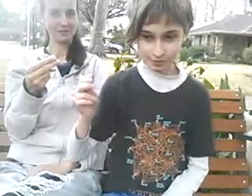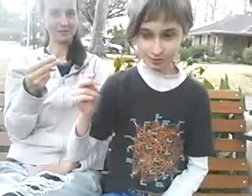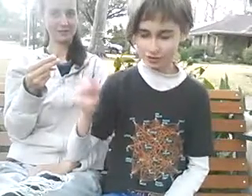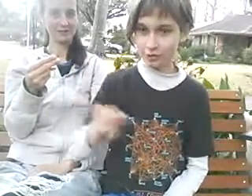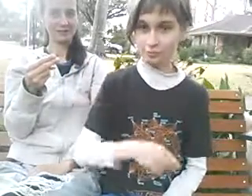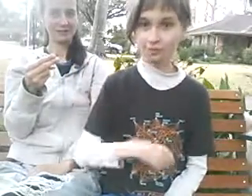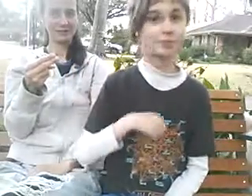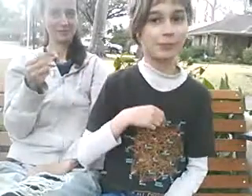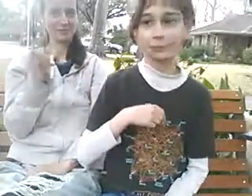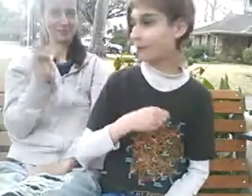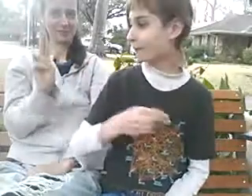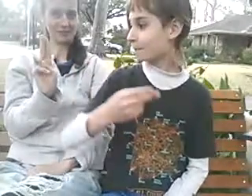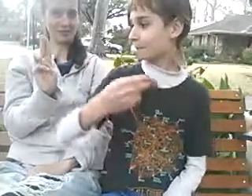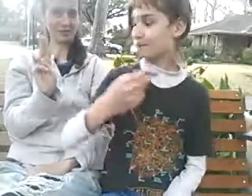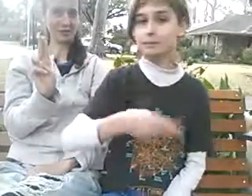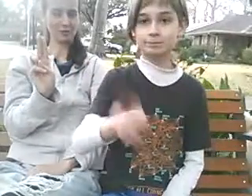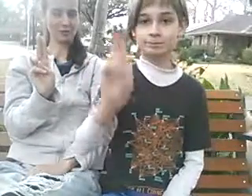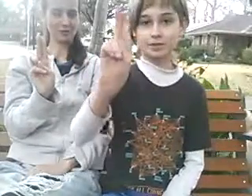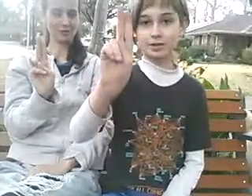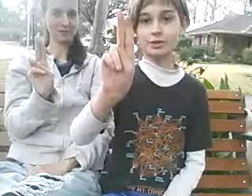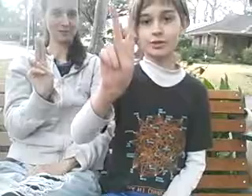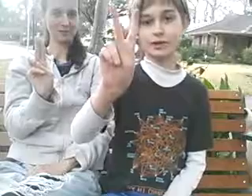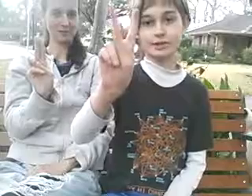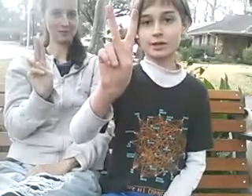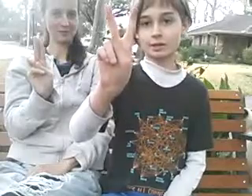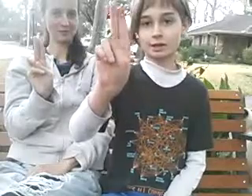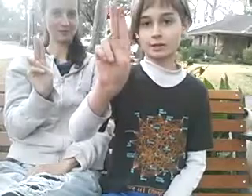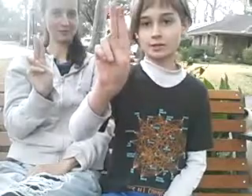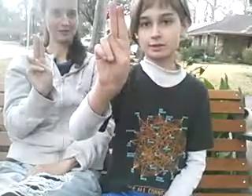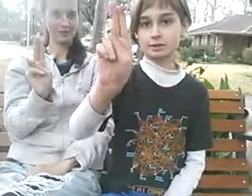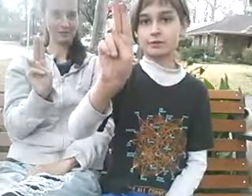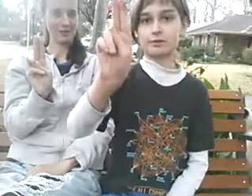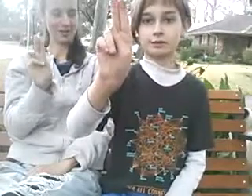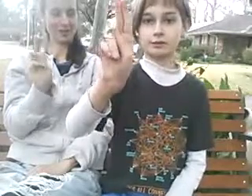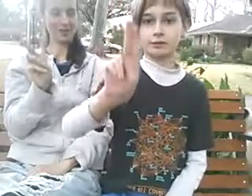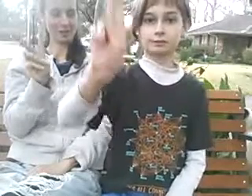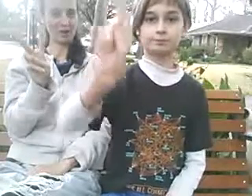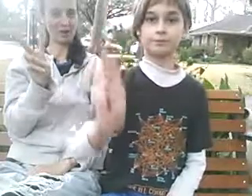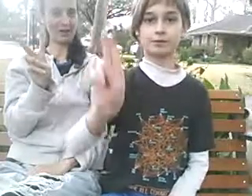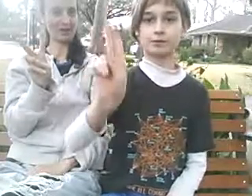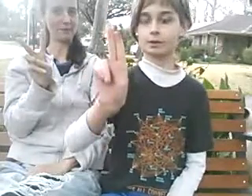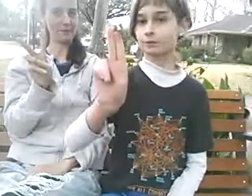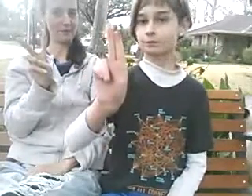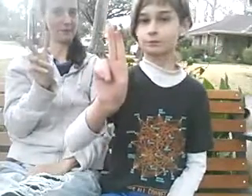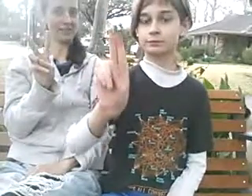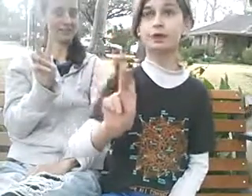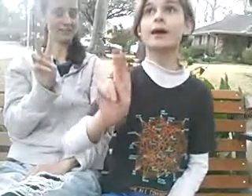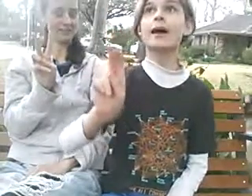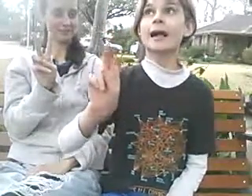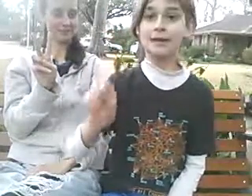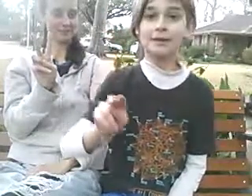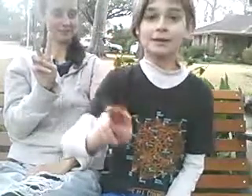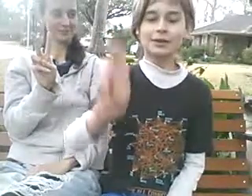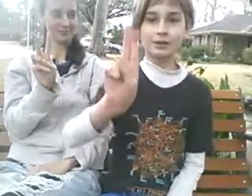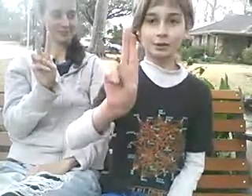U. Here, so U. U, right? It's kind of basically Right. So then you're going to open it up and make a V.